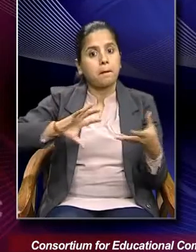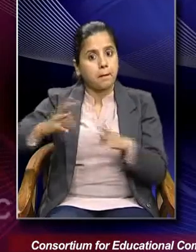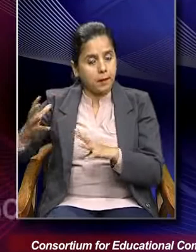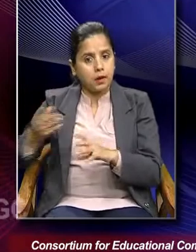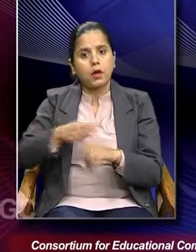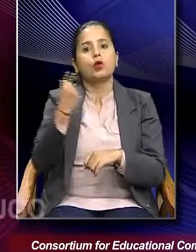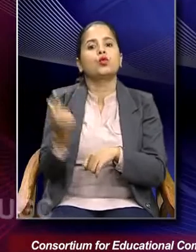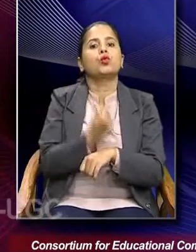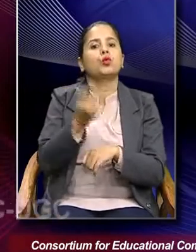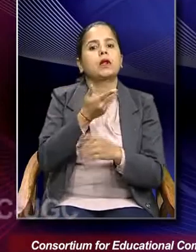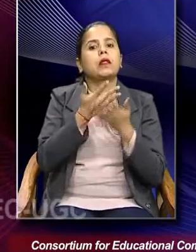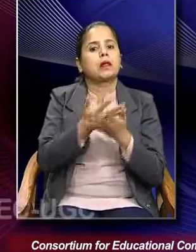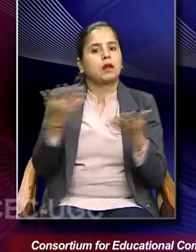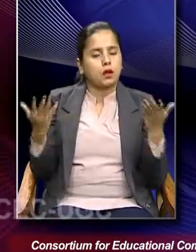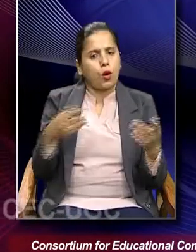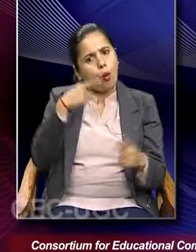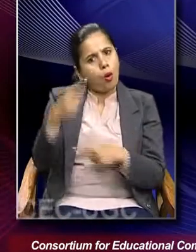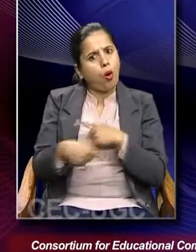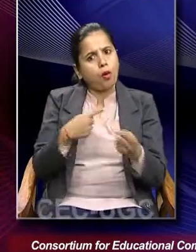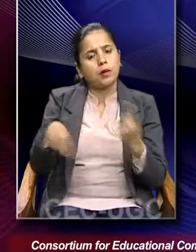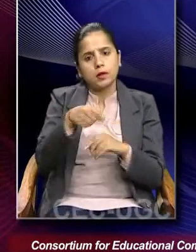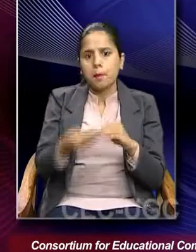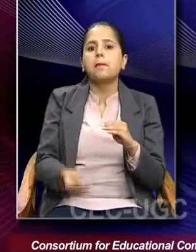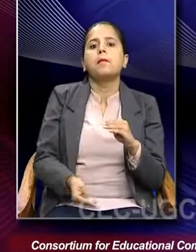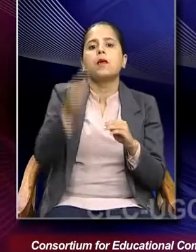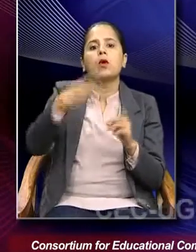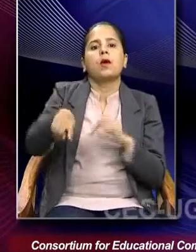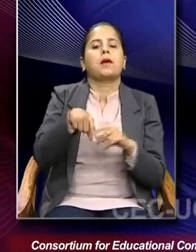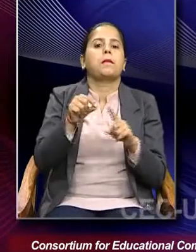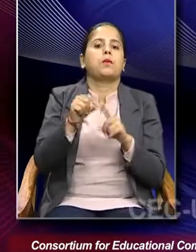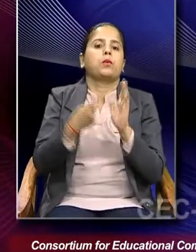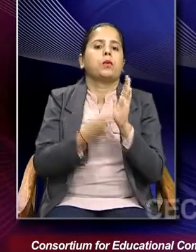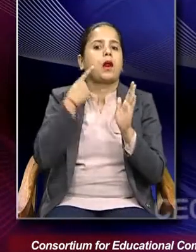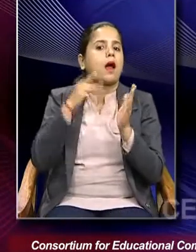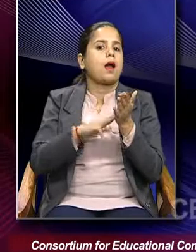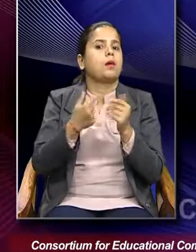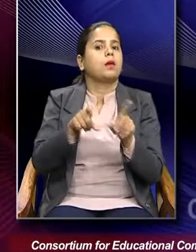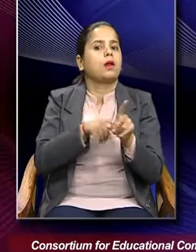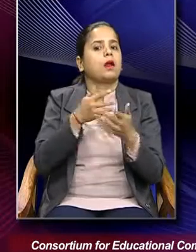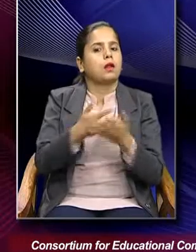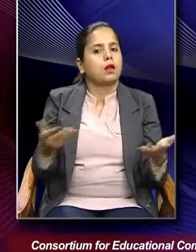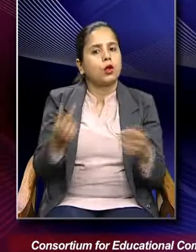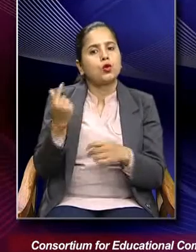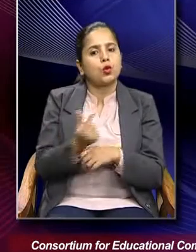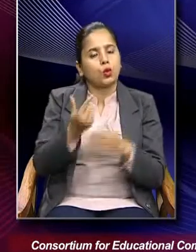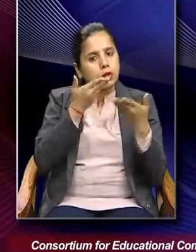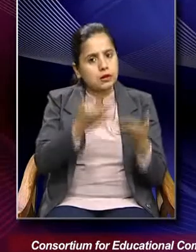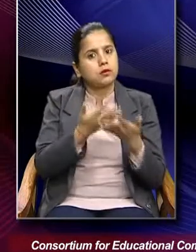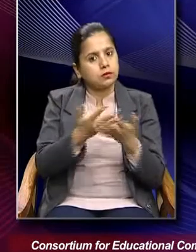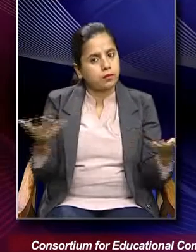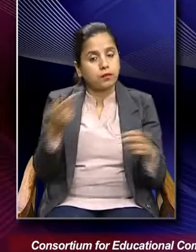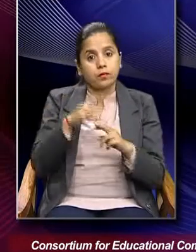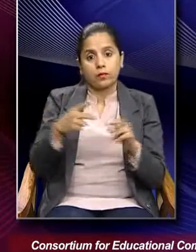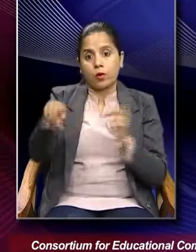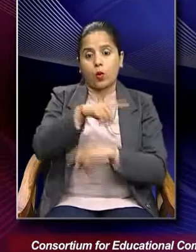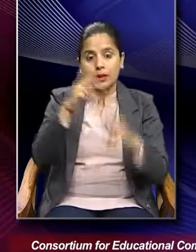a usable product, always cost more than the primary products used to create those products. So if you see